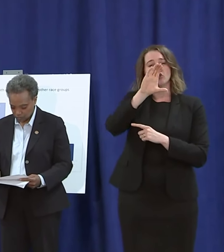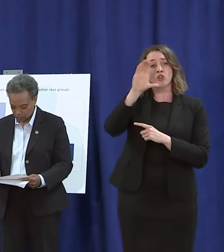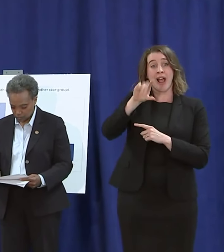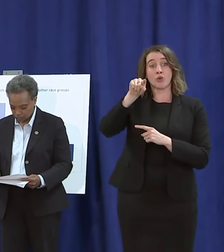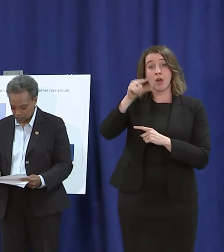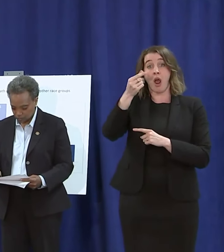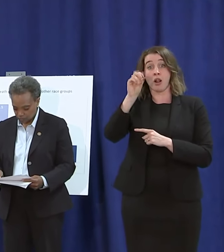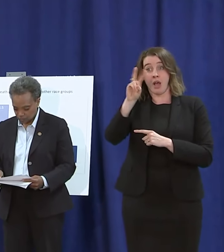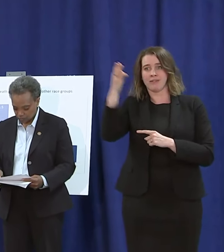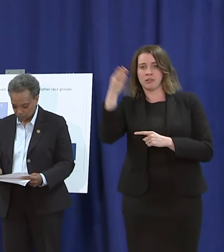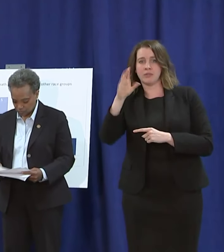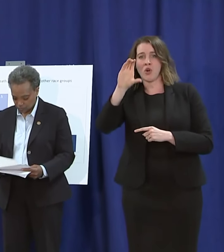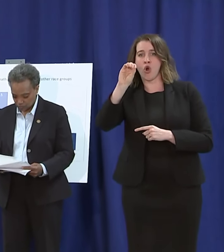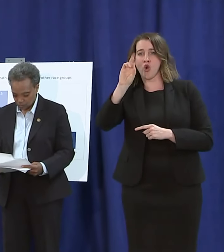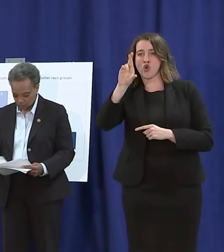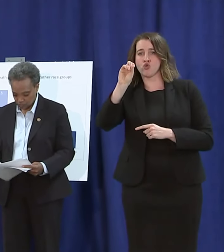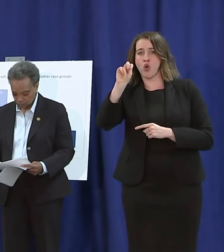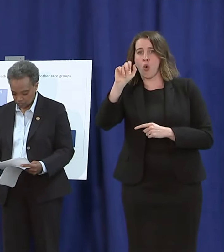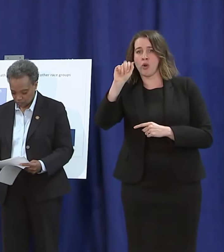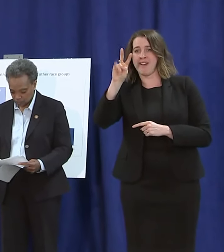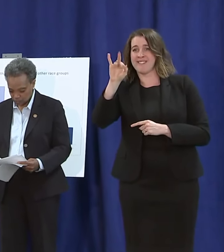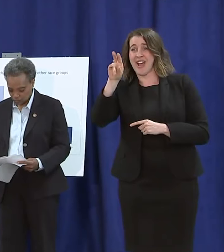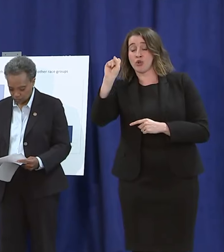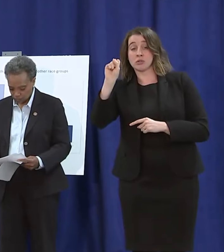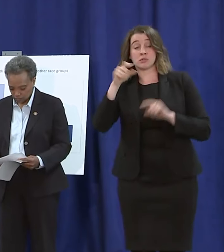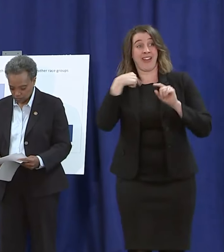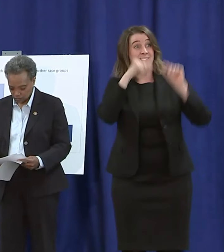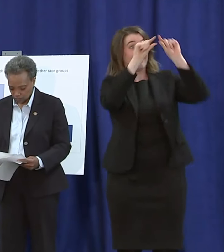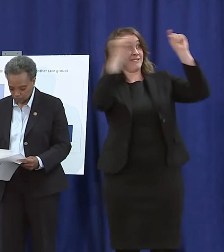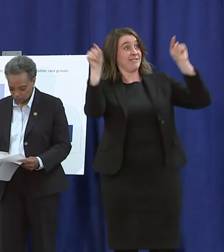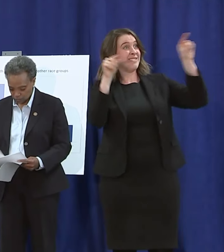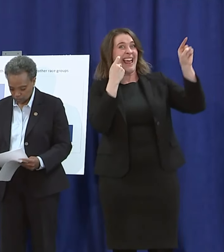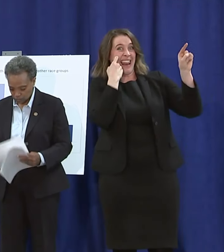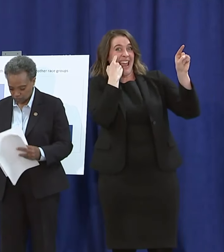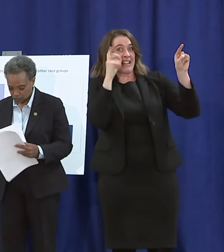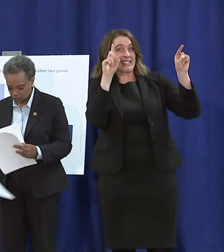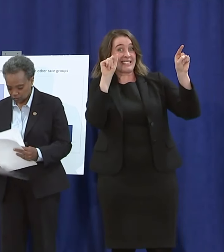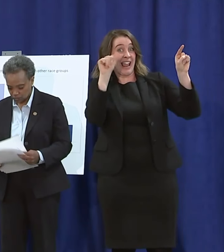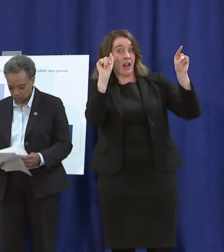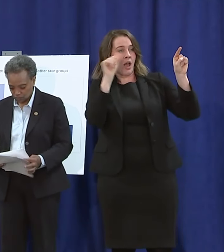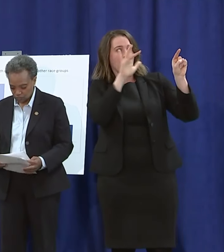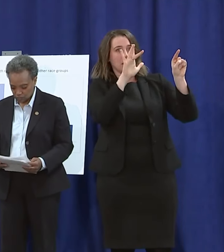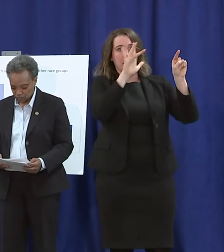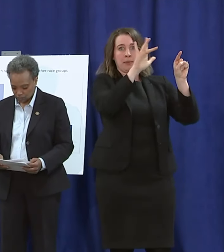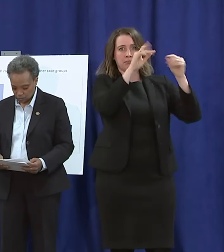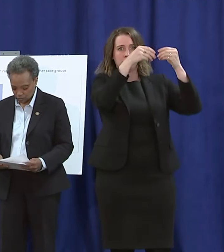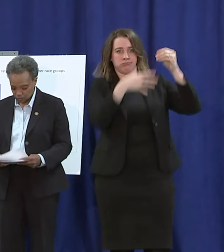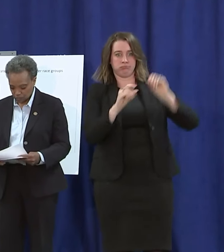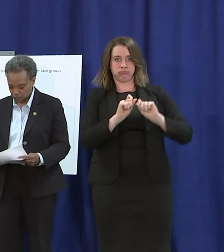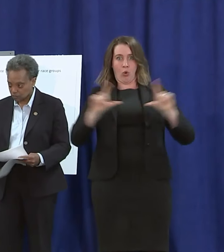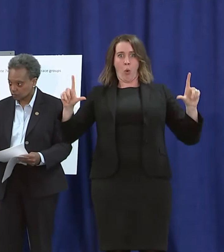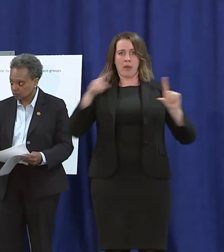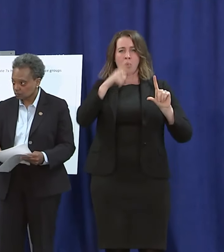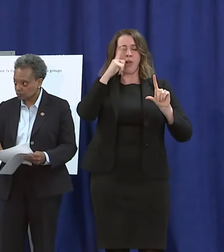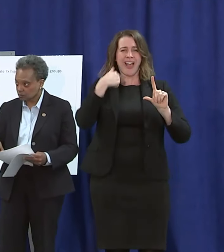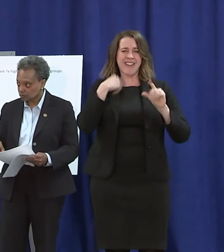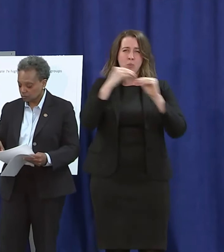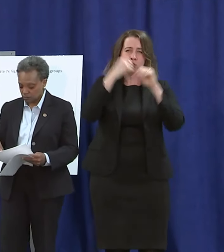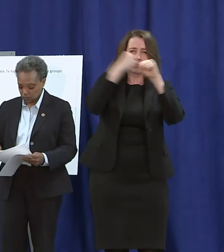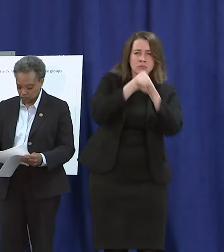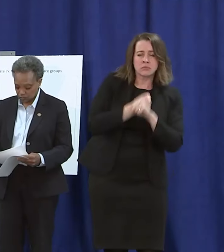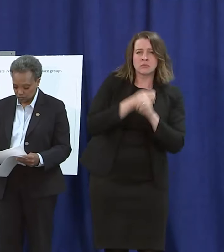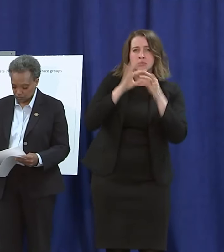chicago.gov/coronavirus. If you click on the tab Latest Data at the top, you'll see that there is much more detailed both demographic